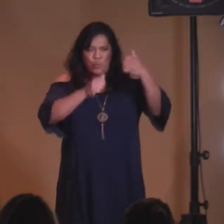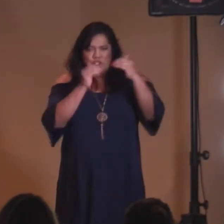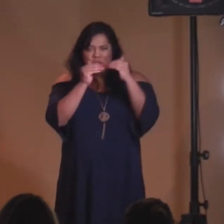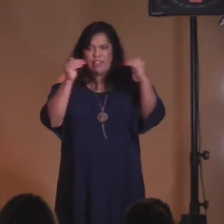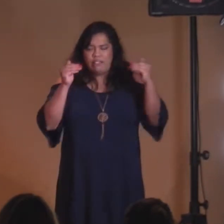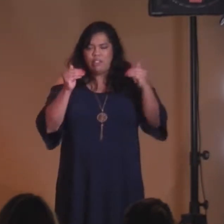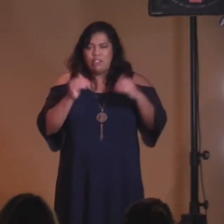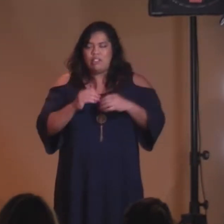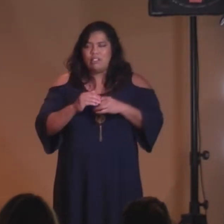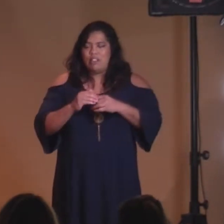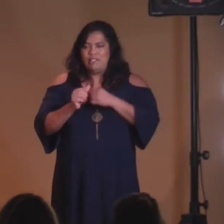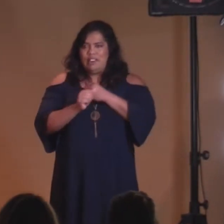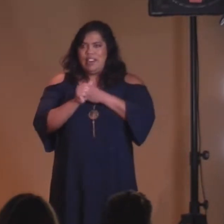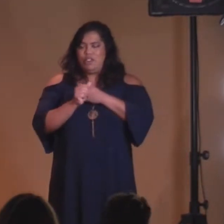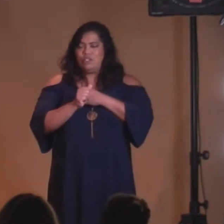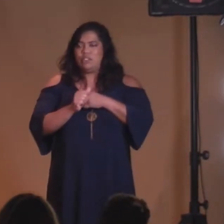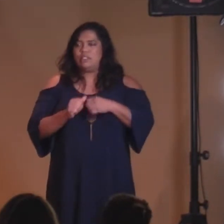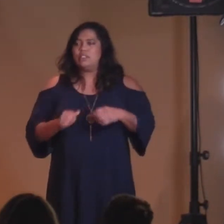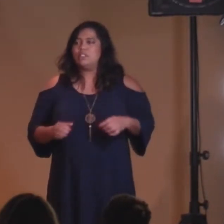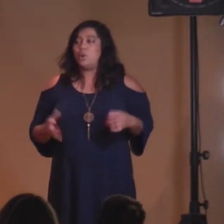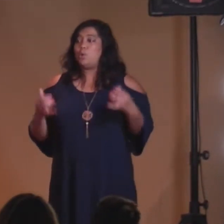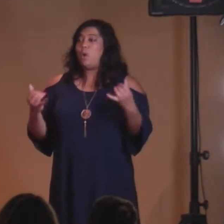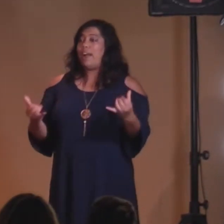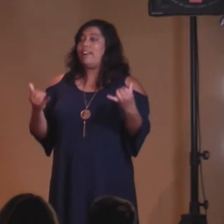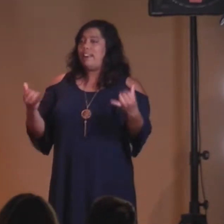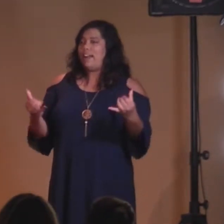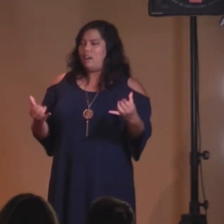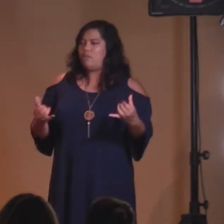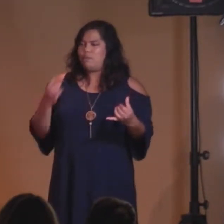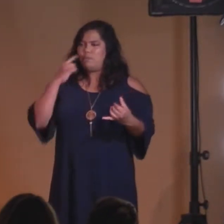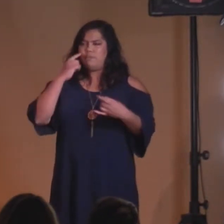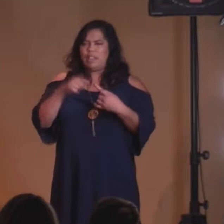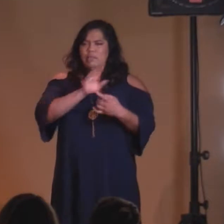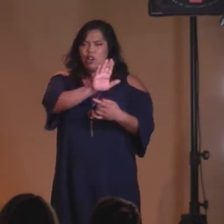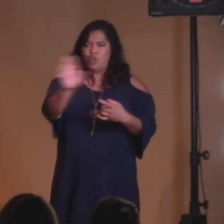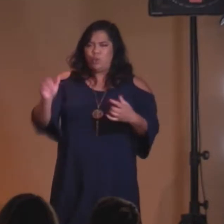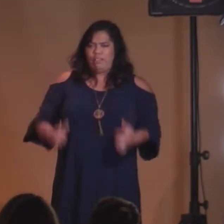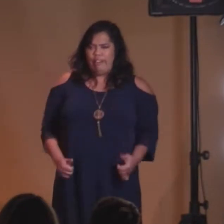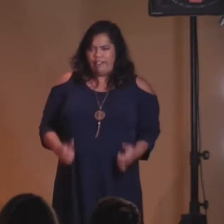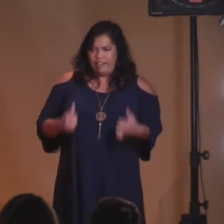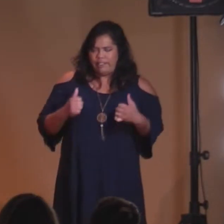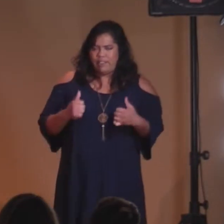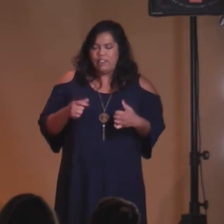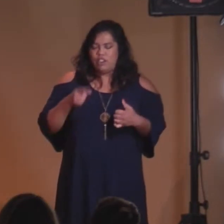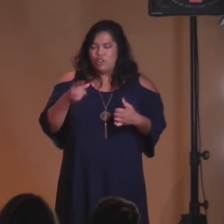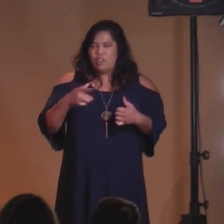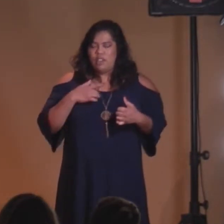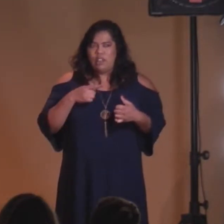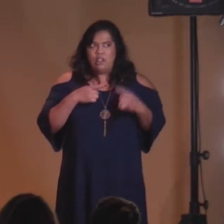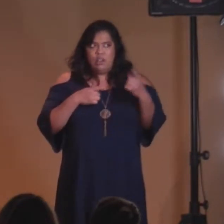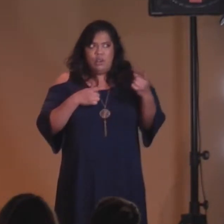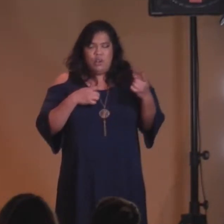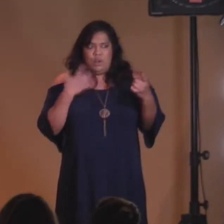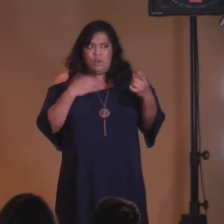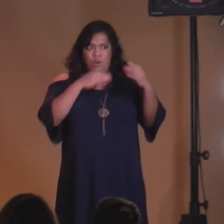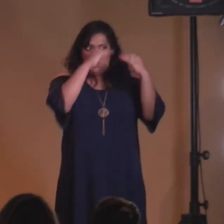How many of us right now in our lives on a daily basis are running around with a threat level that's a red?